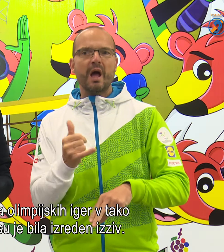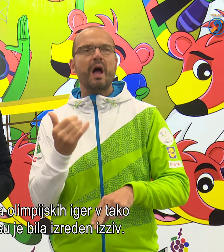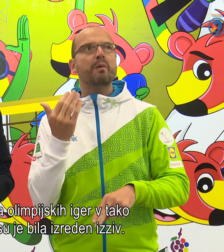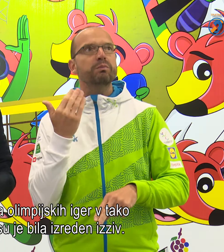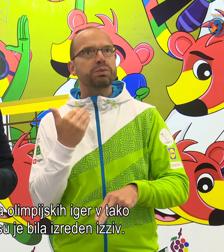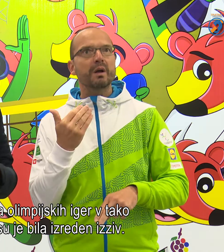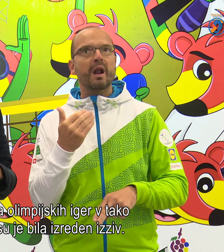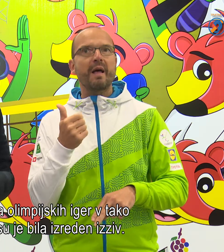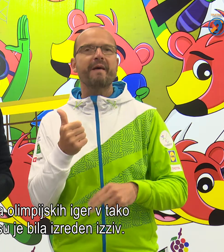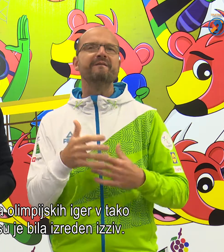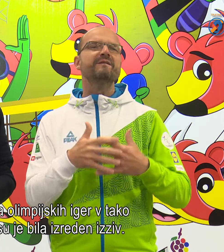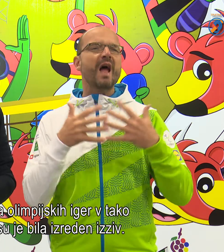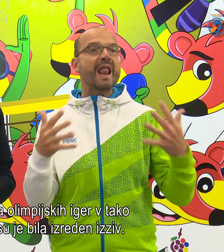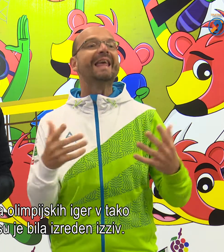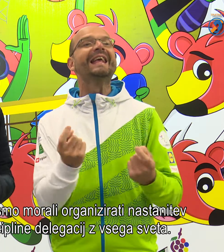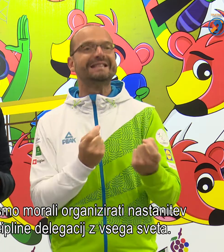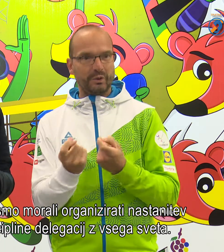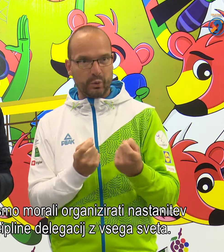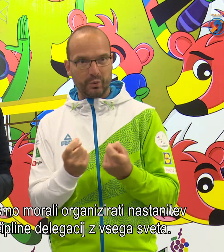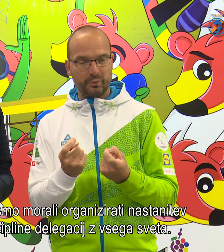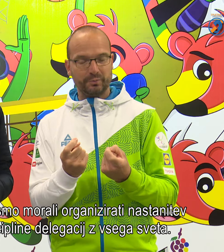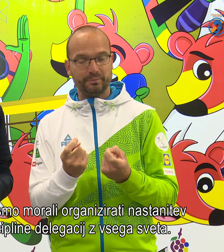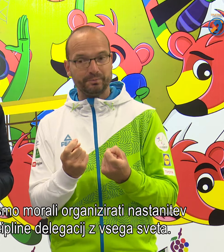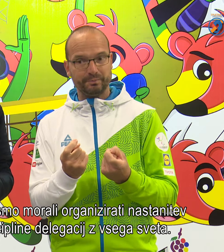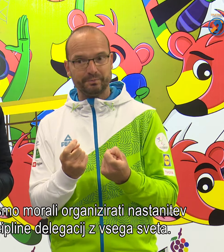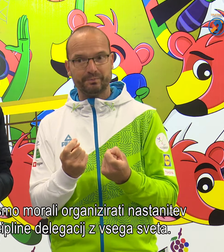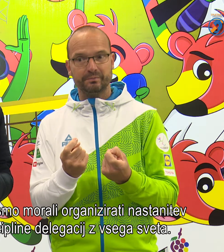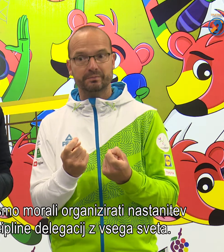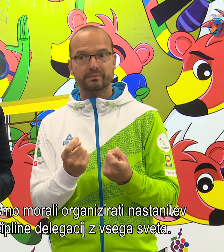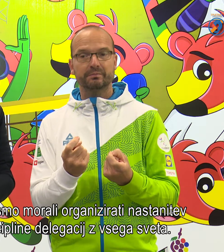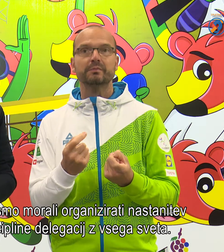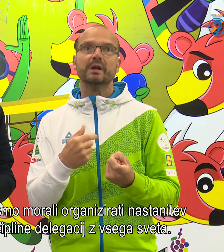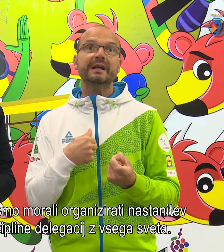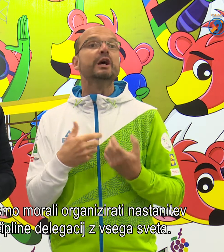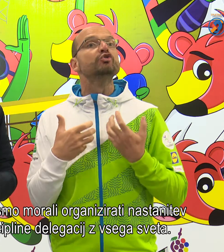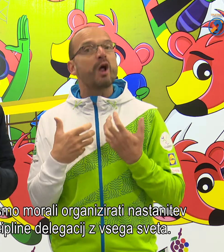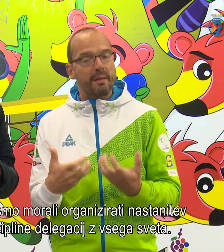great challenge. And we would like